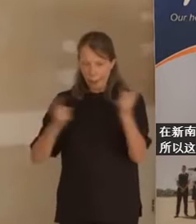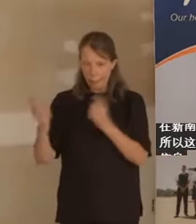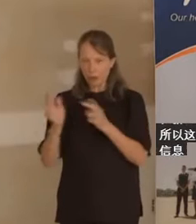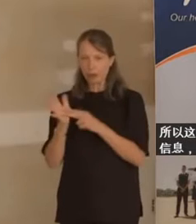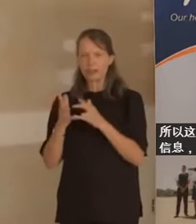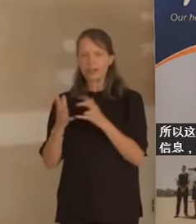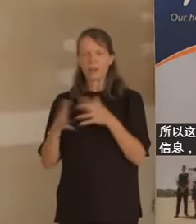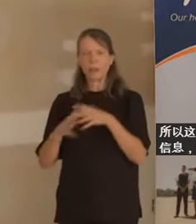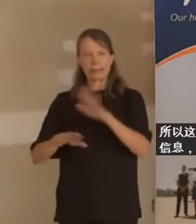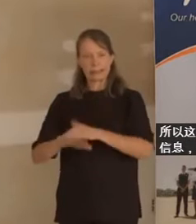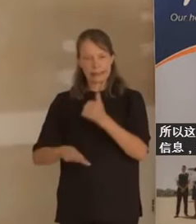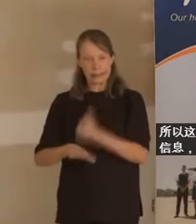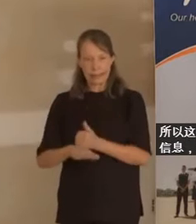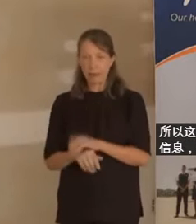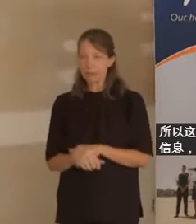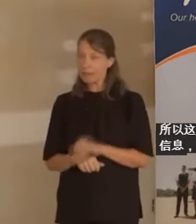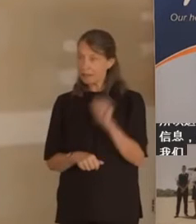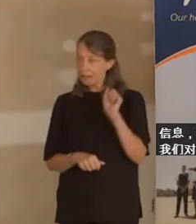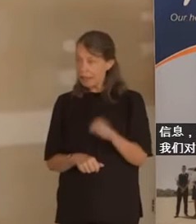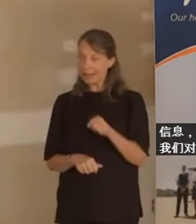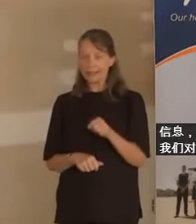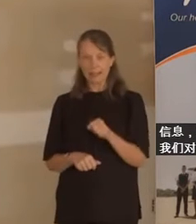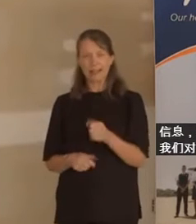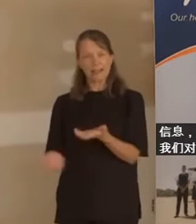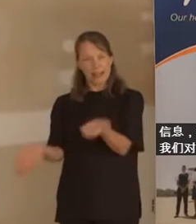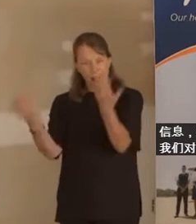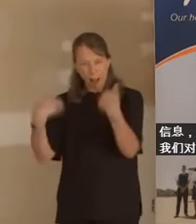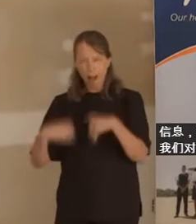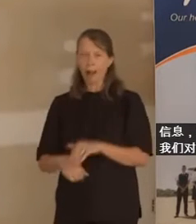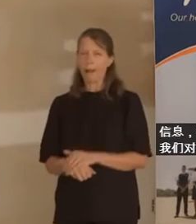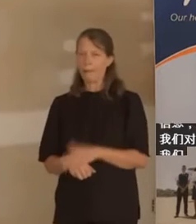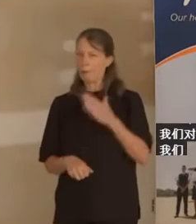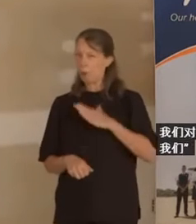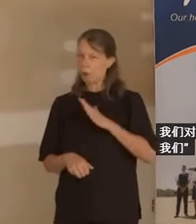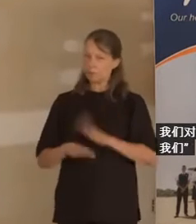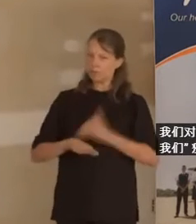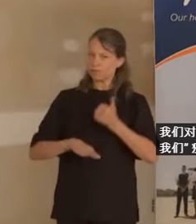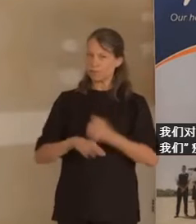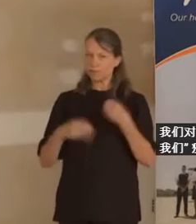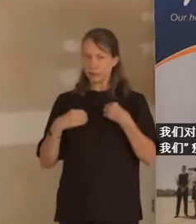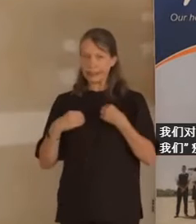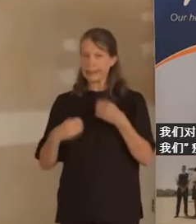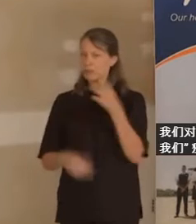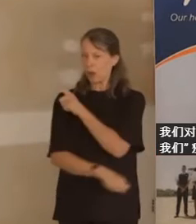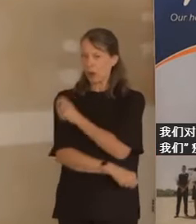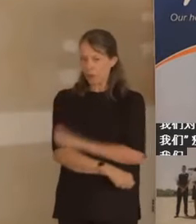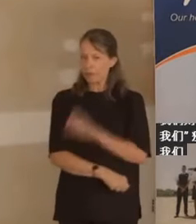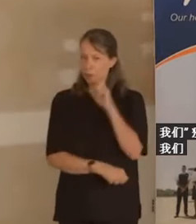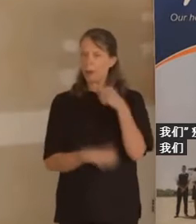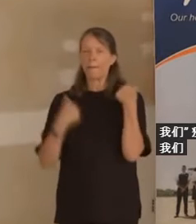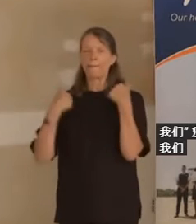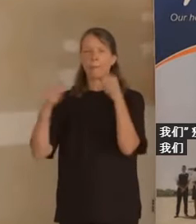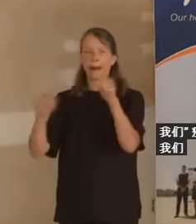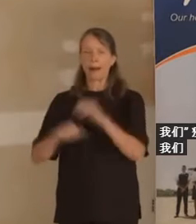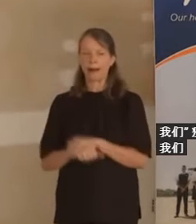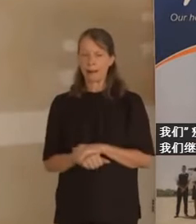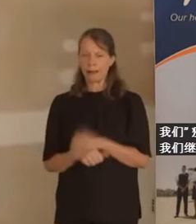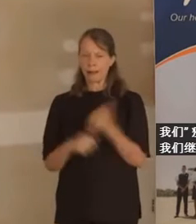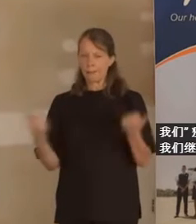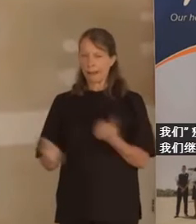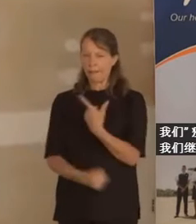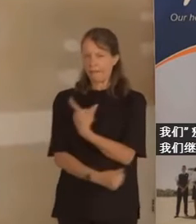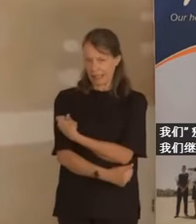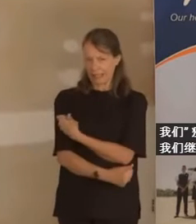really strong message that we're open for business. We're confident about the future of our state. We've got very high rates of vaccination.